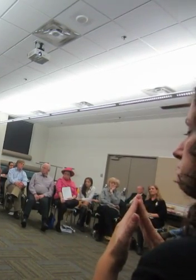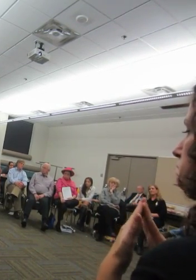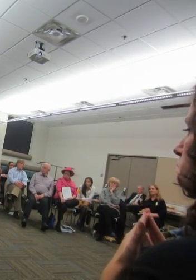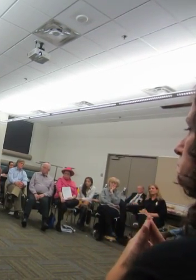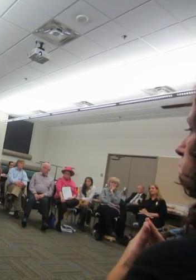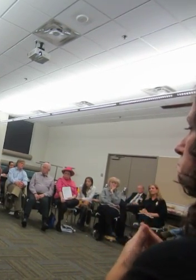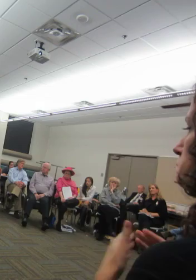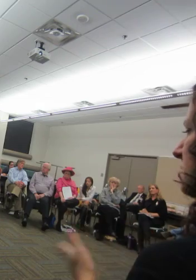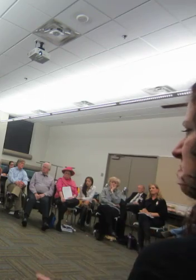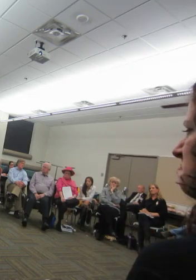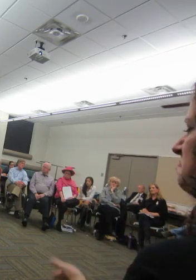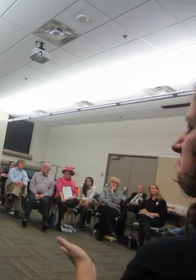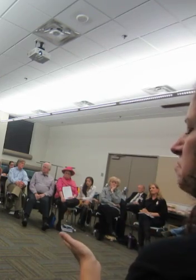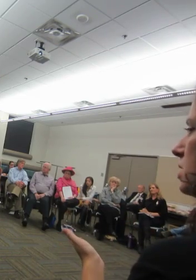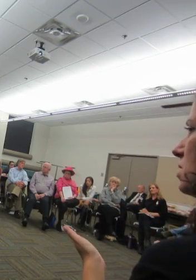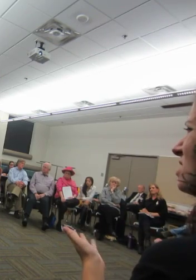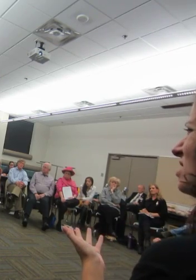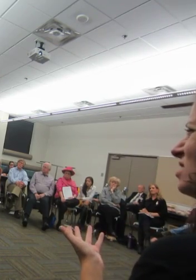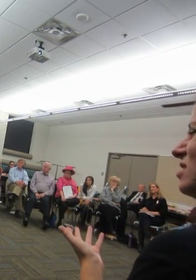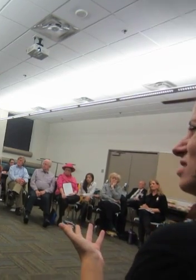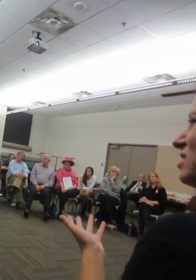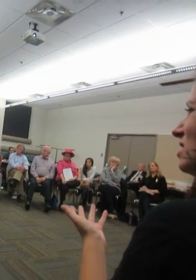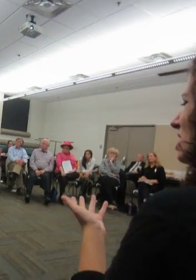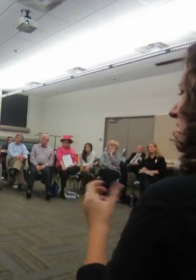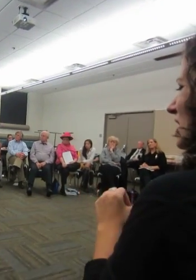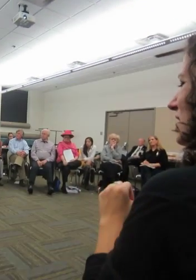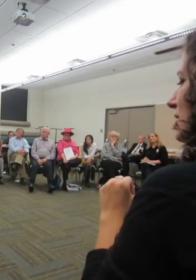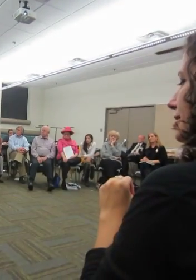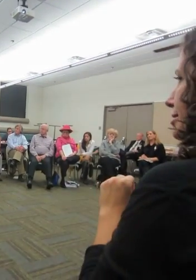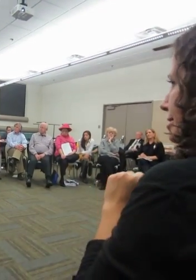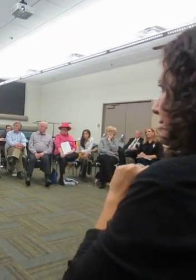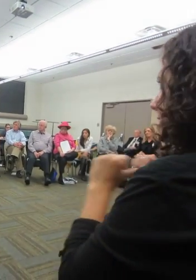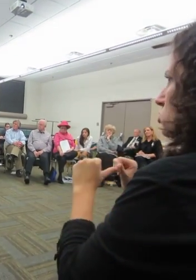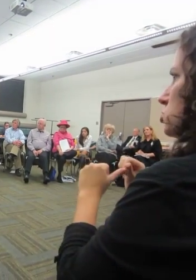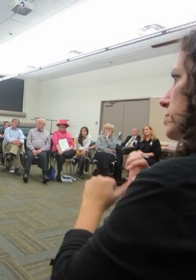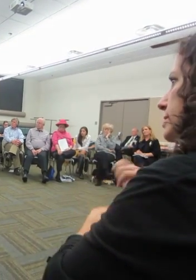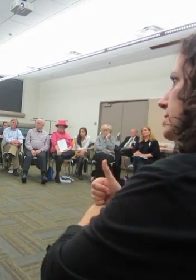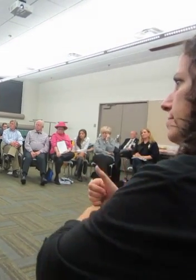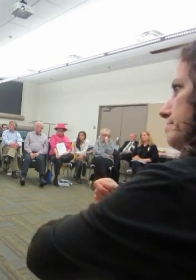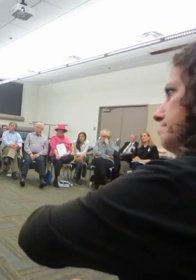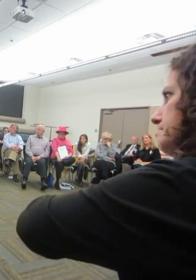continues to sort of put up this barrier to